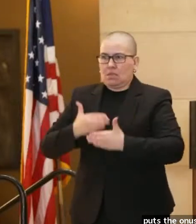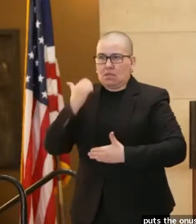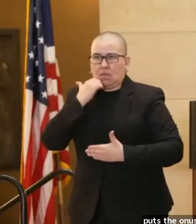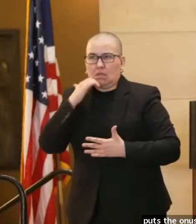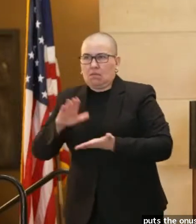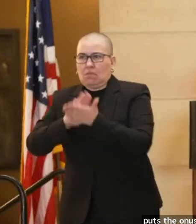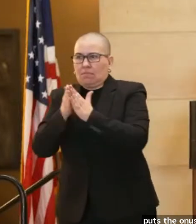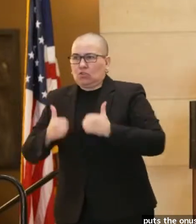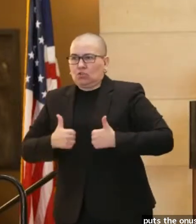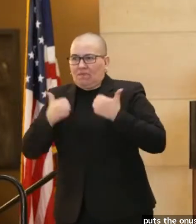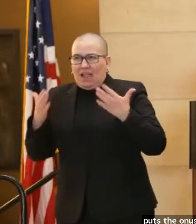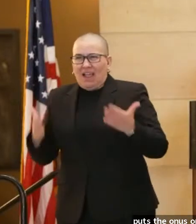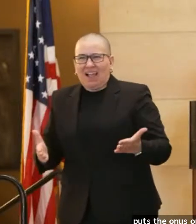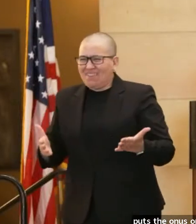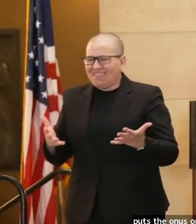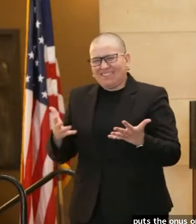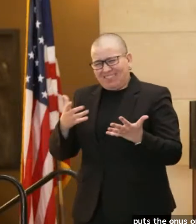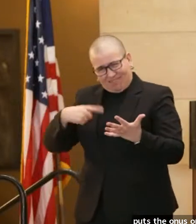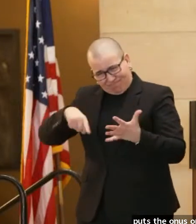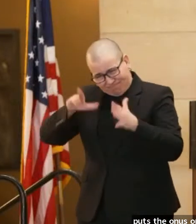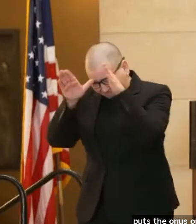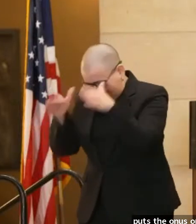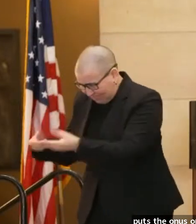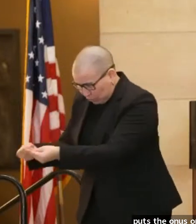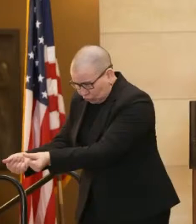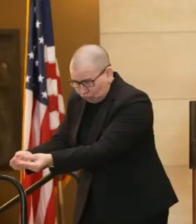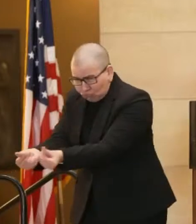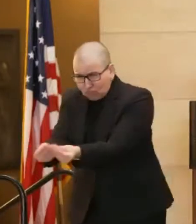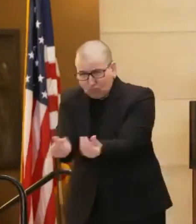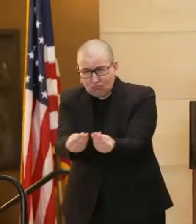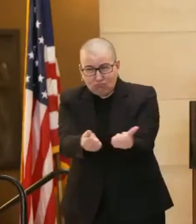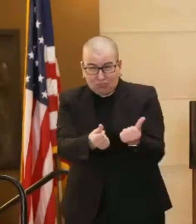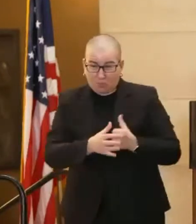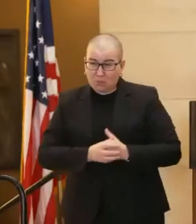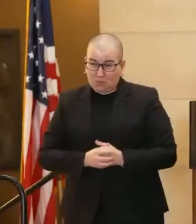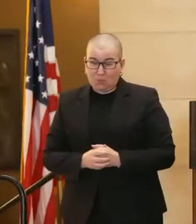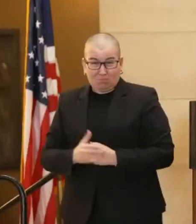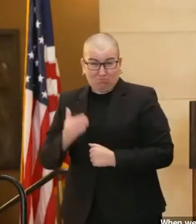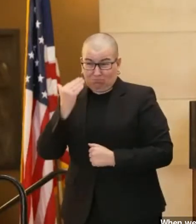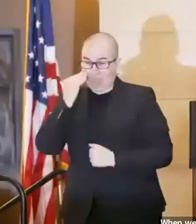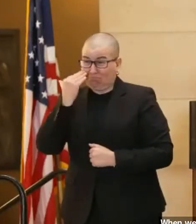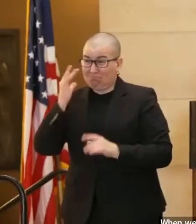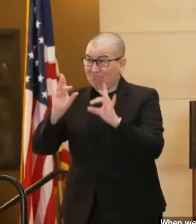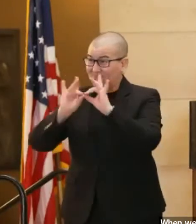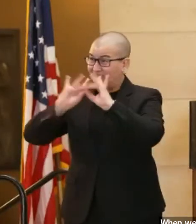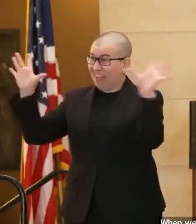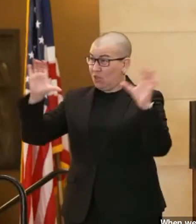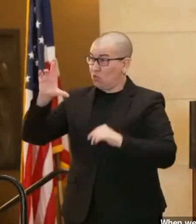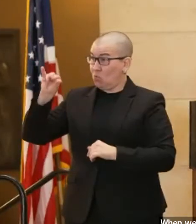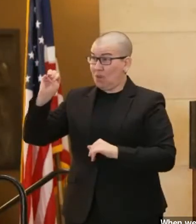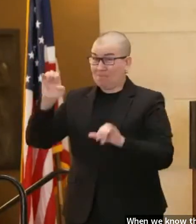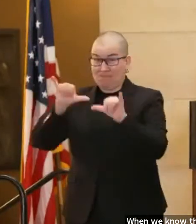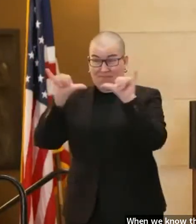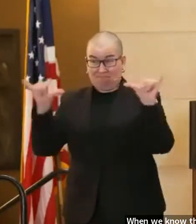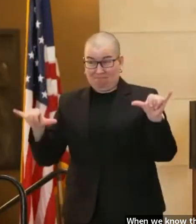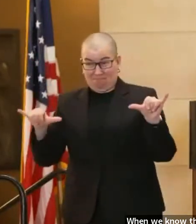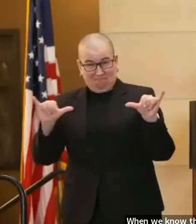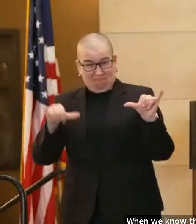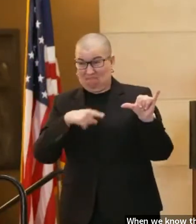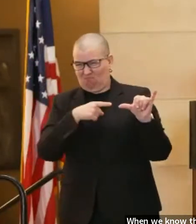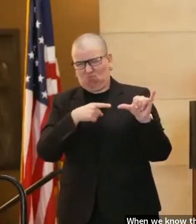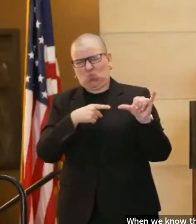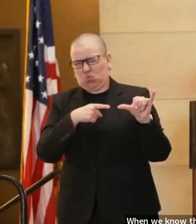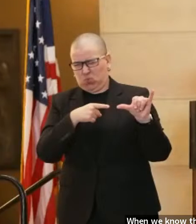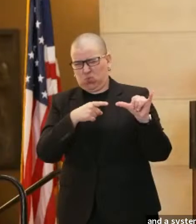prevent. When we know that violence and crime is both a pervasive and a systemic issue, it should not be left up to victims